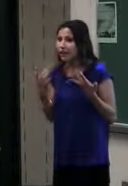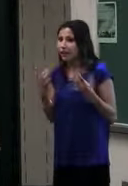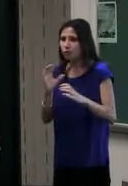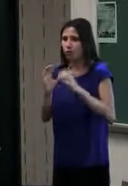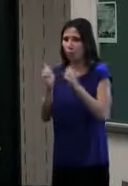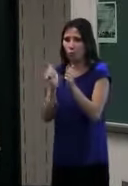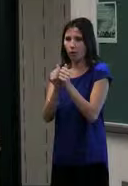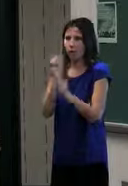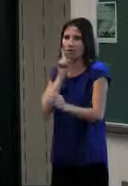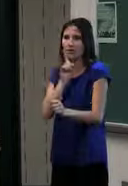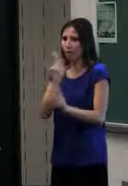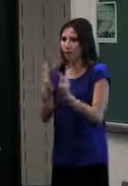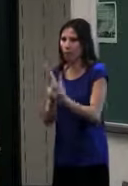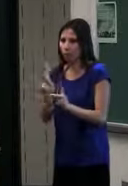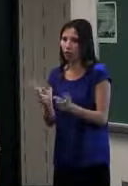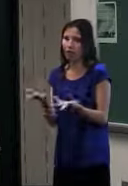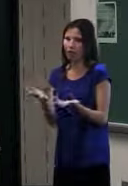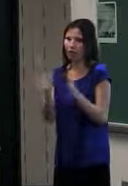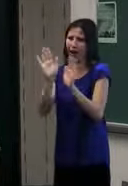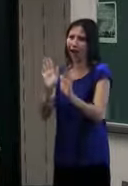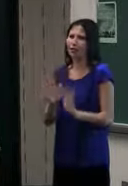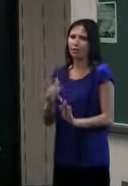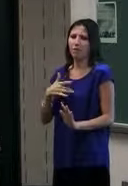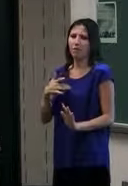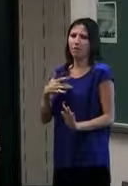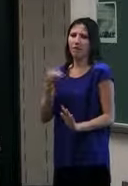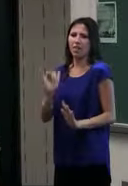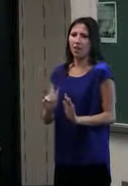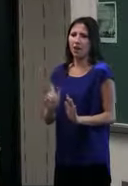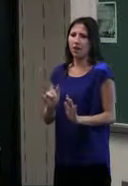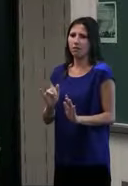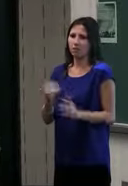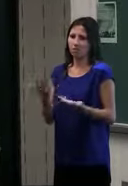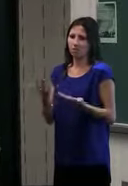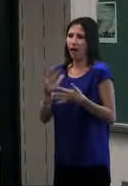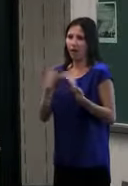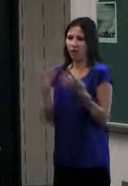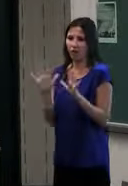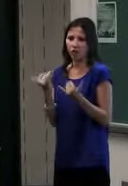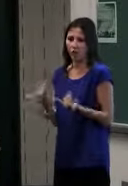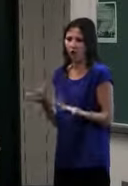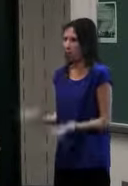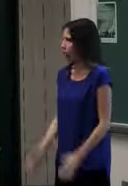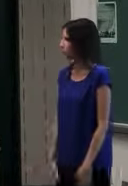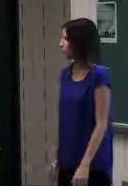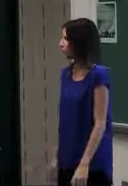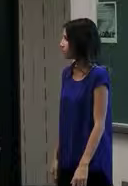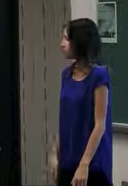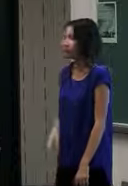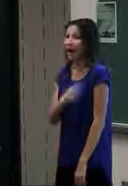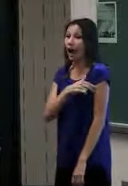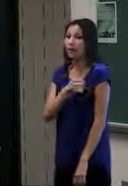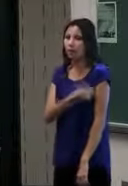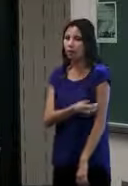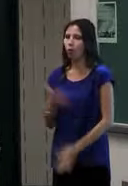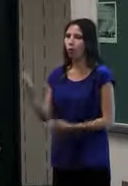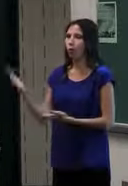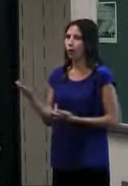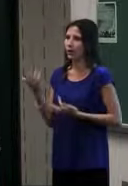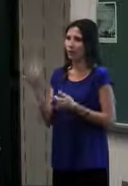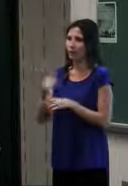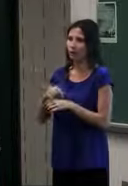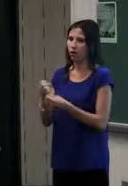engage in conversation and things like that, so that was just awesome to feel that now that I'm done. In the hospital, there's a lot of waiting